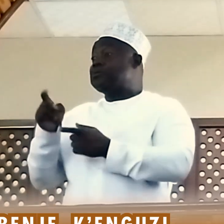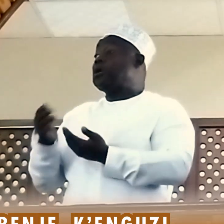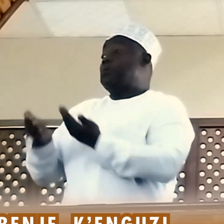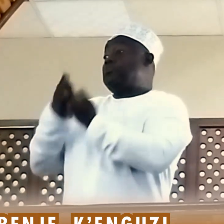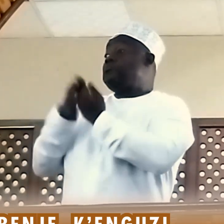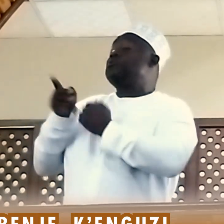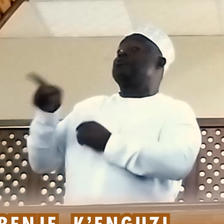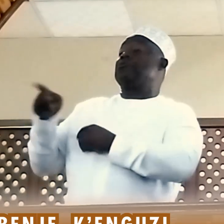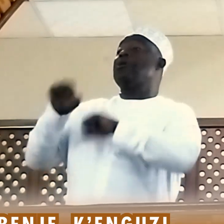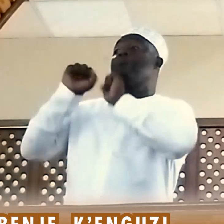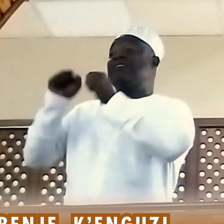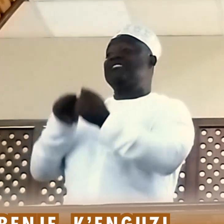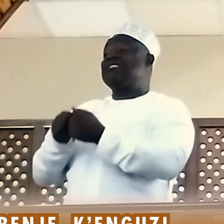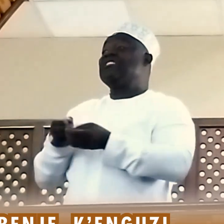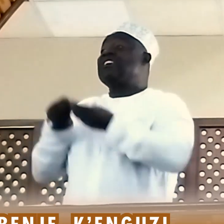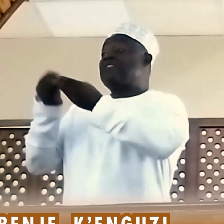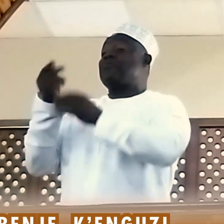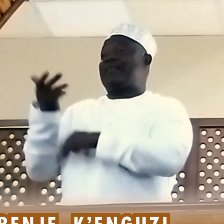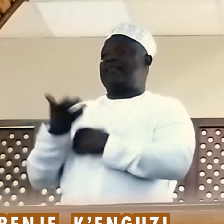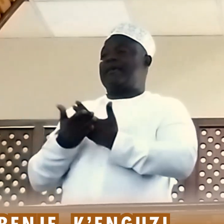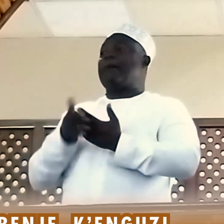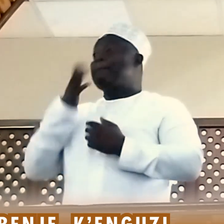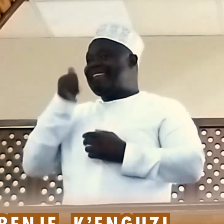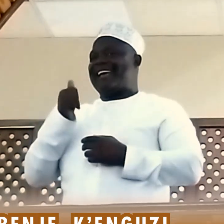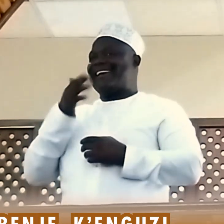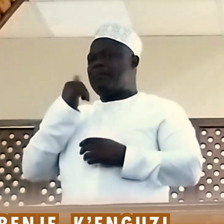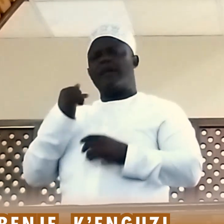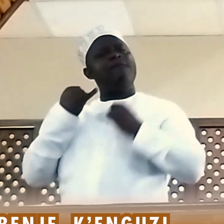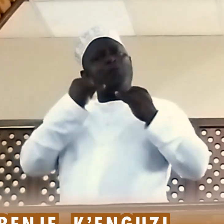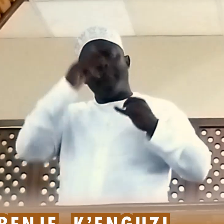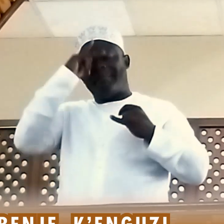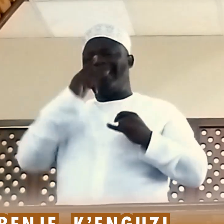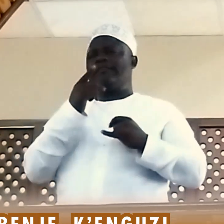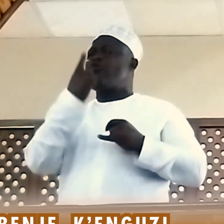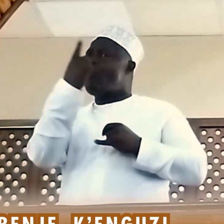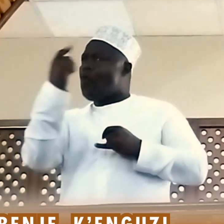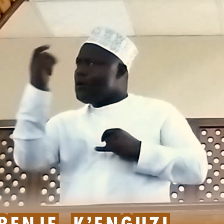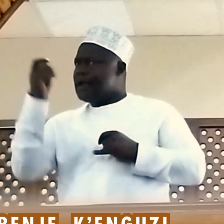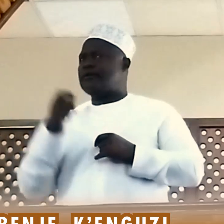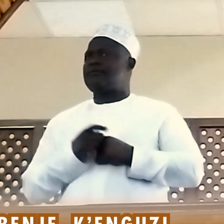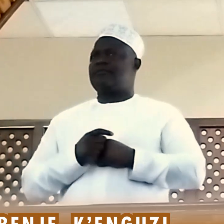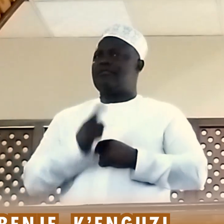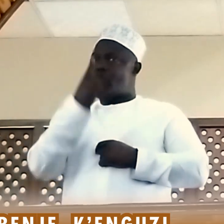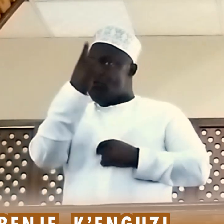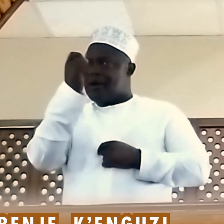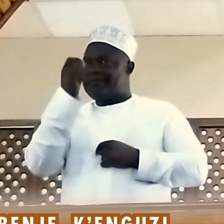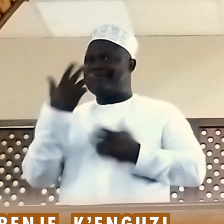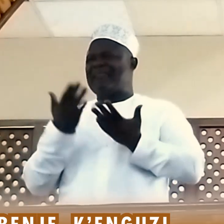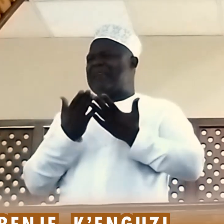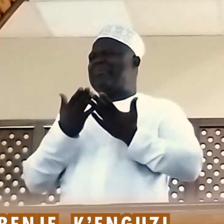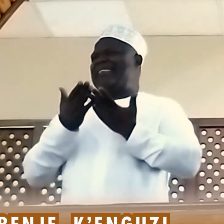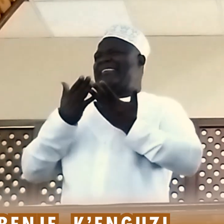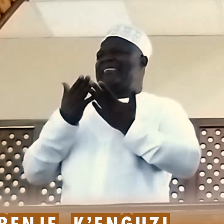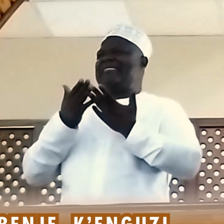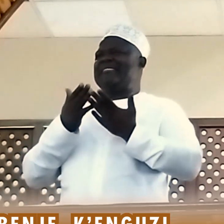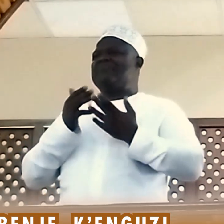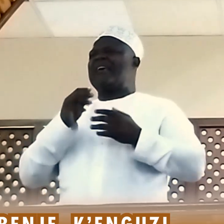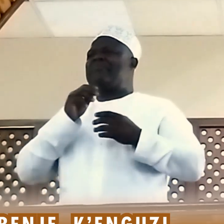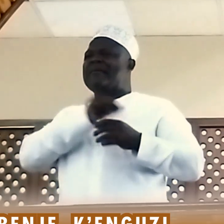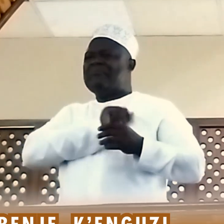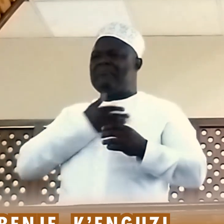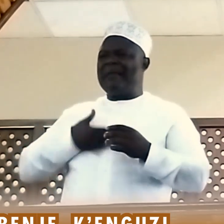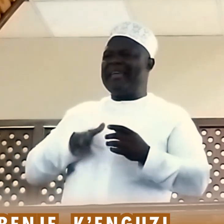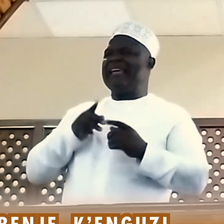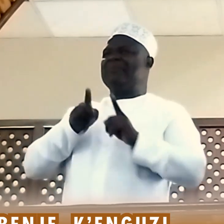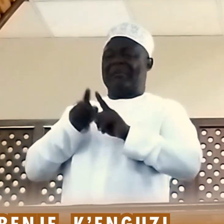ezo, mugambe nti bagambye 10 ebisigadde bindekere. Oyinza okuba guardian, oyinza okuba maama